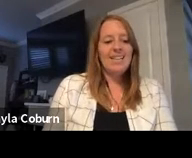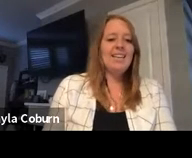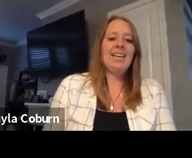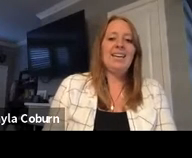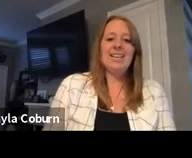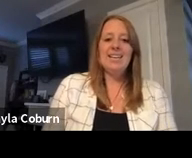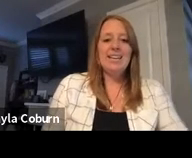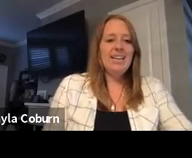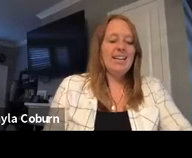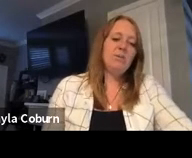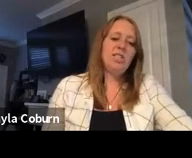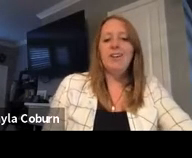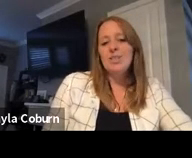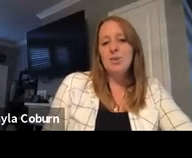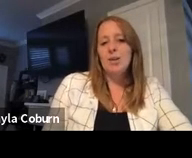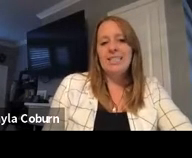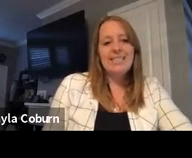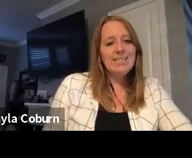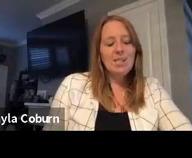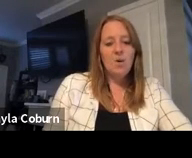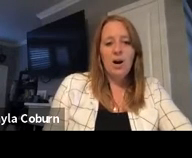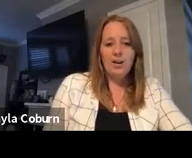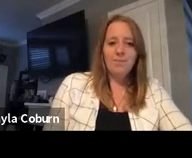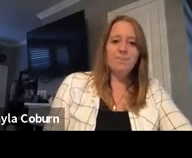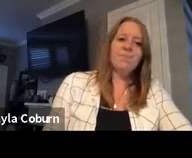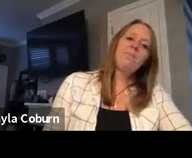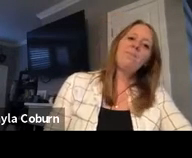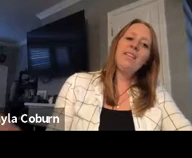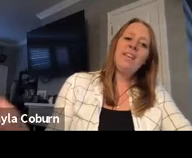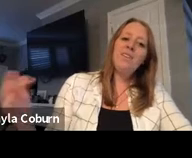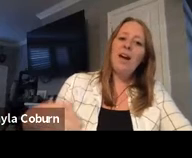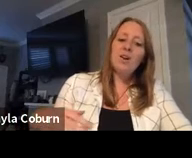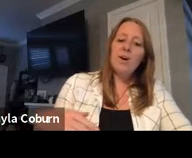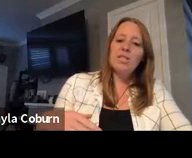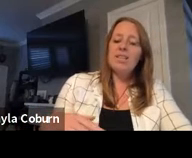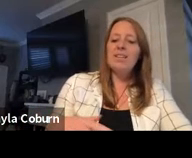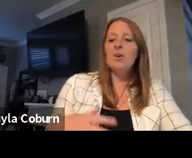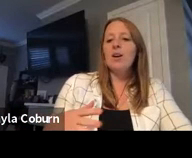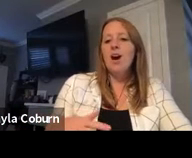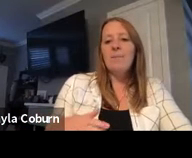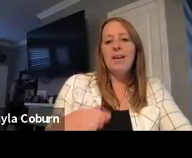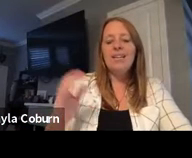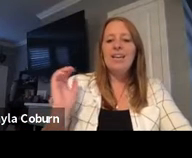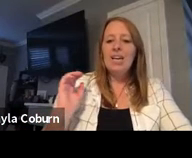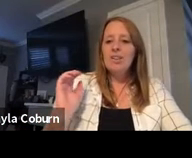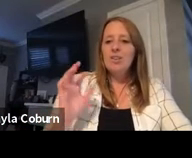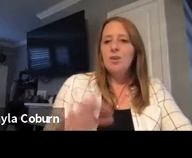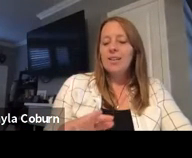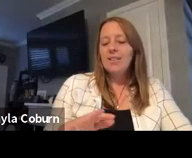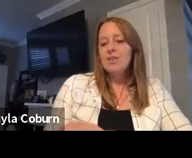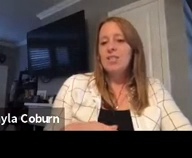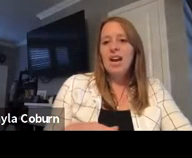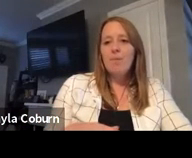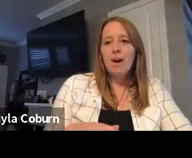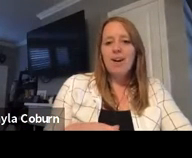discuss anything, share any stories, and so on. If you have a question or a comment, you